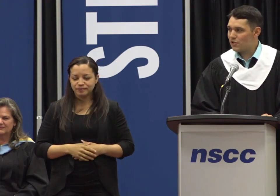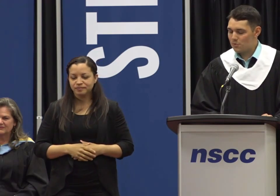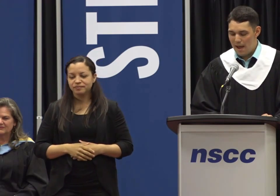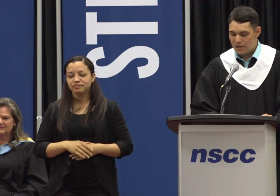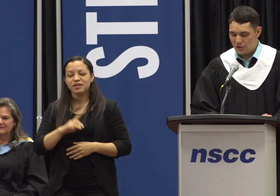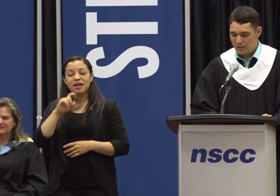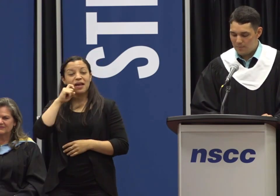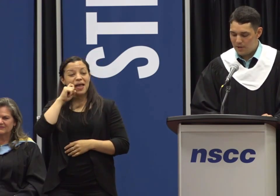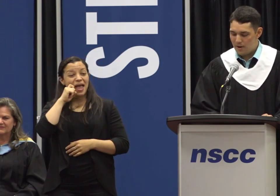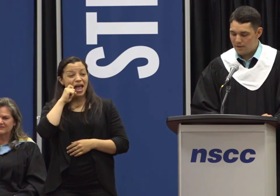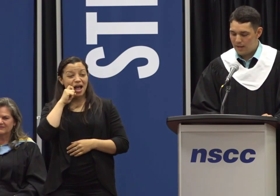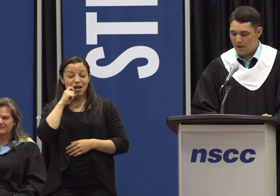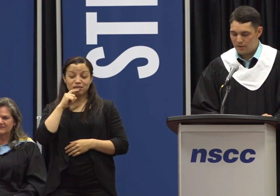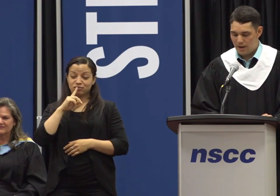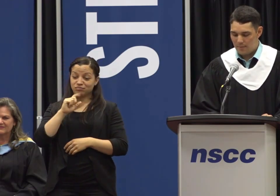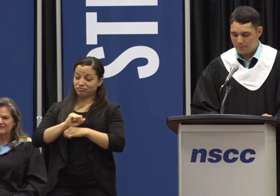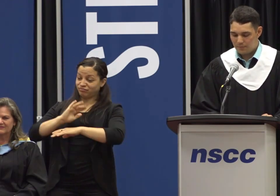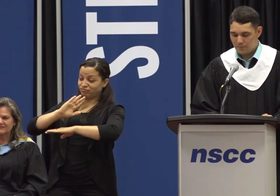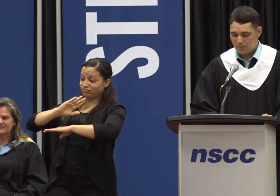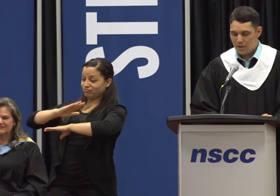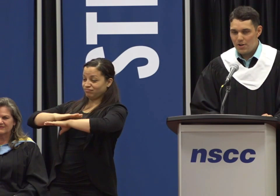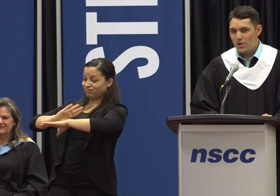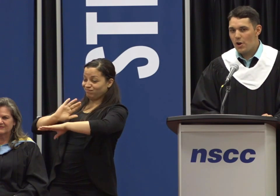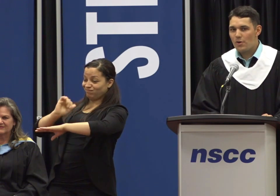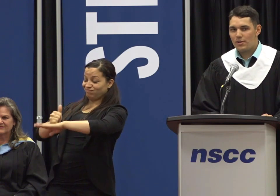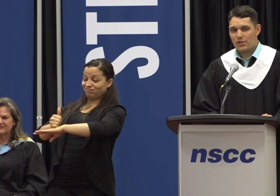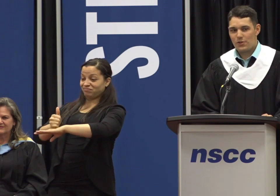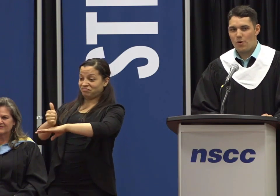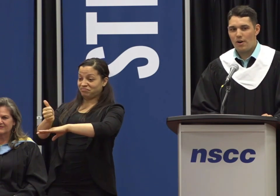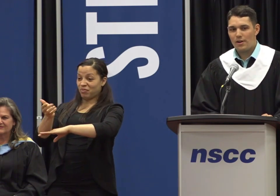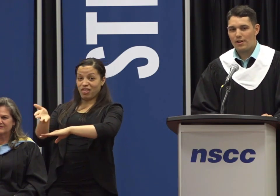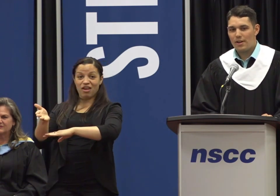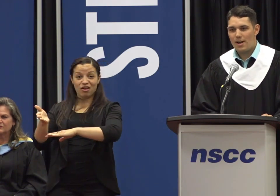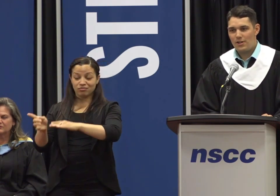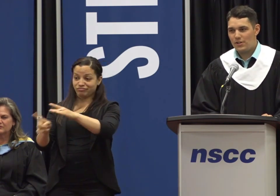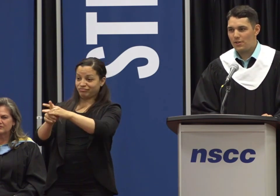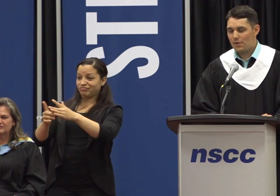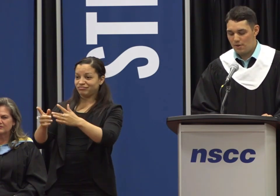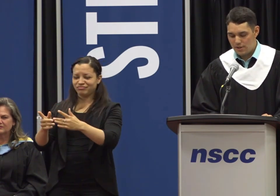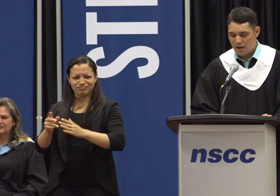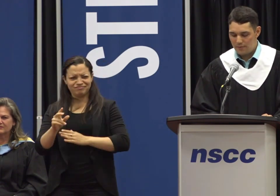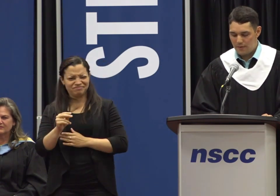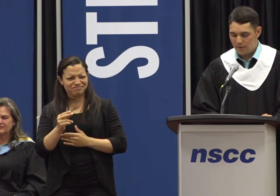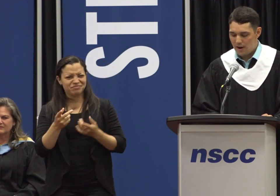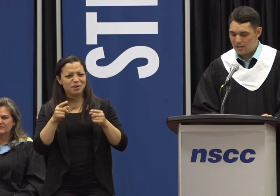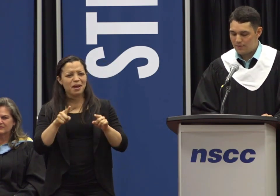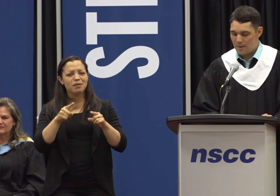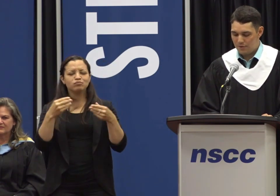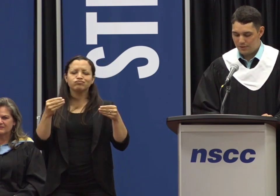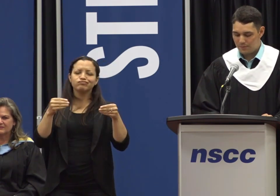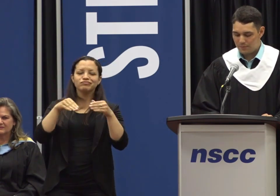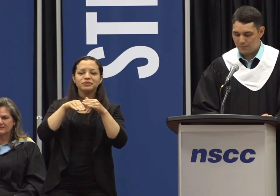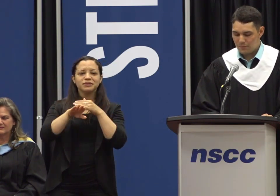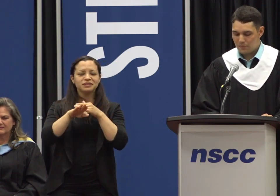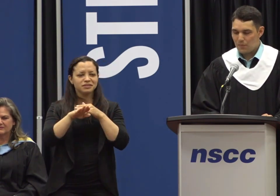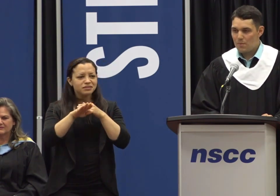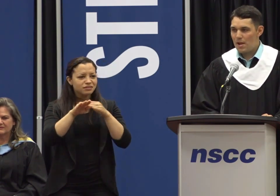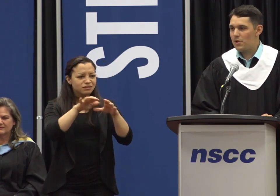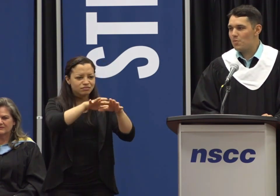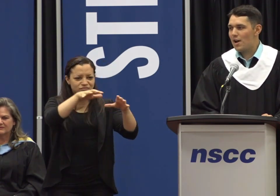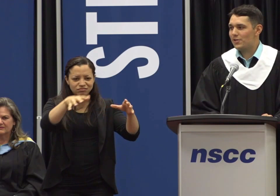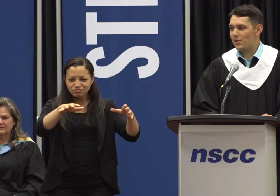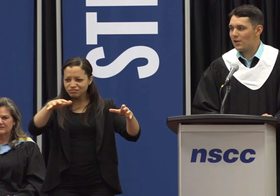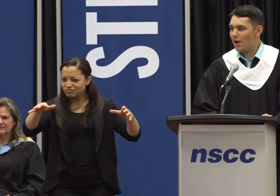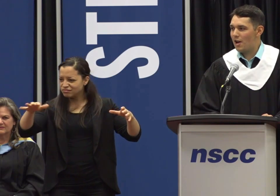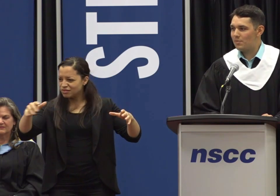apples don't just magically appear on the countertop. You go into the store and you see that there are a ton of different kinds of apples.